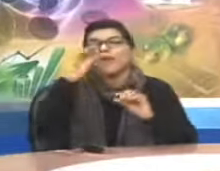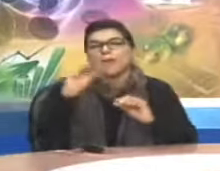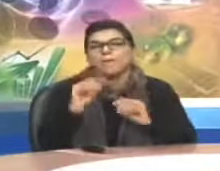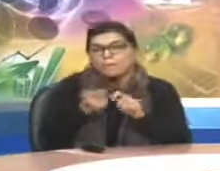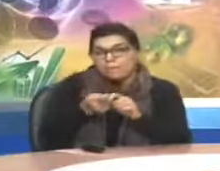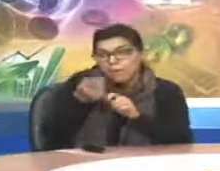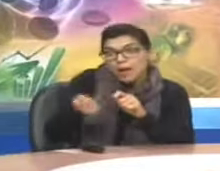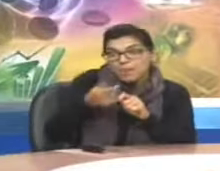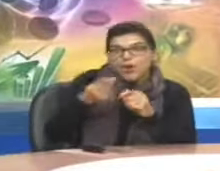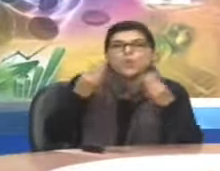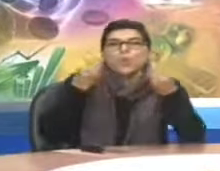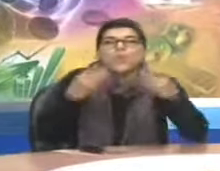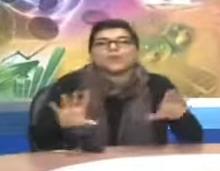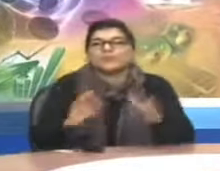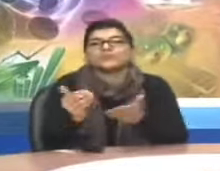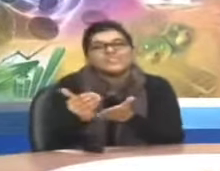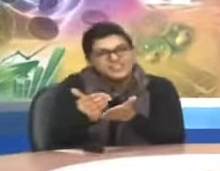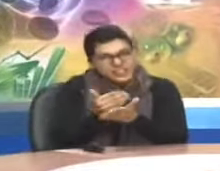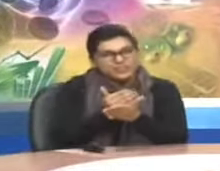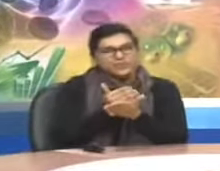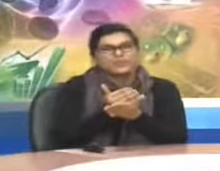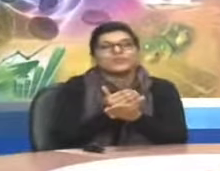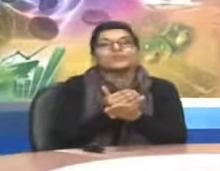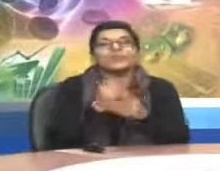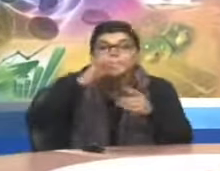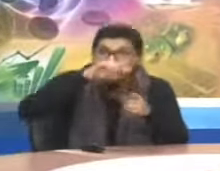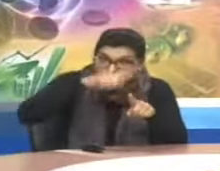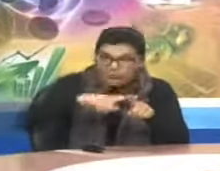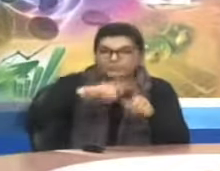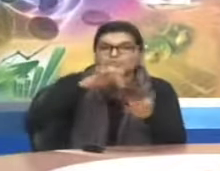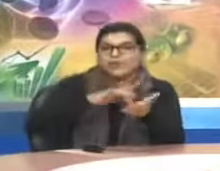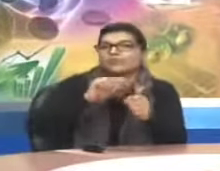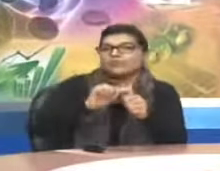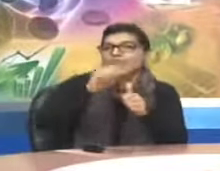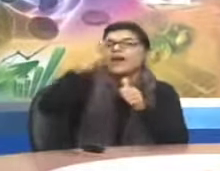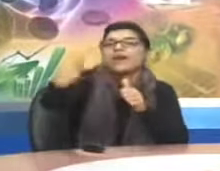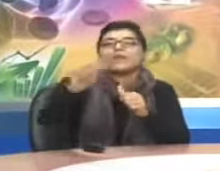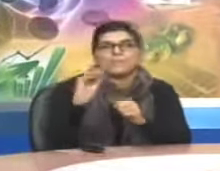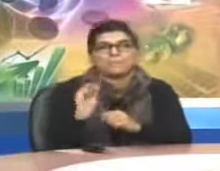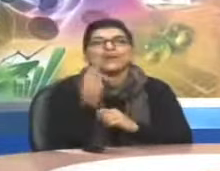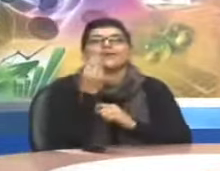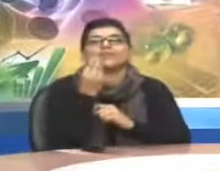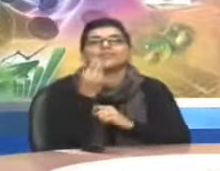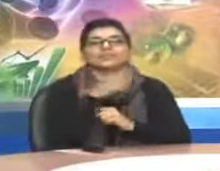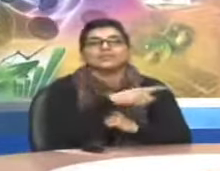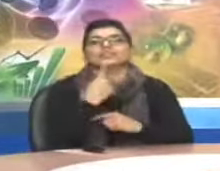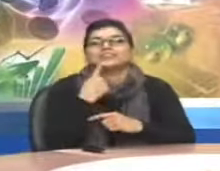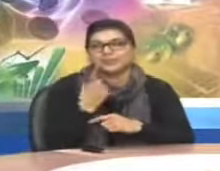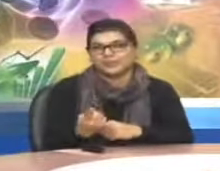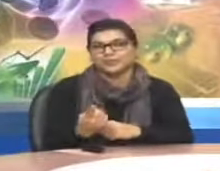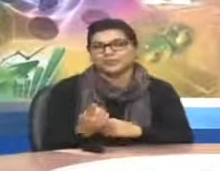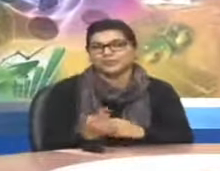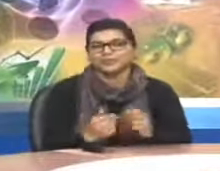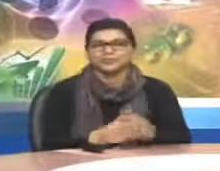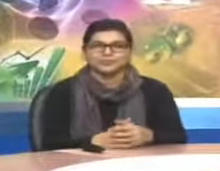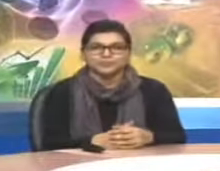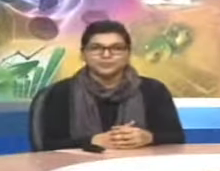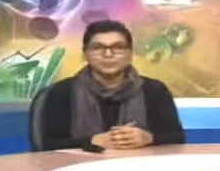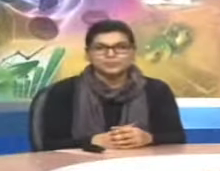types of material, types of pollution, types of waste, and then dump it far away